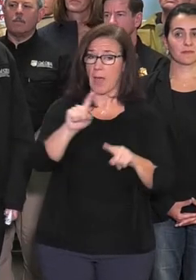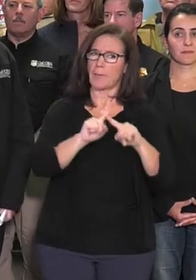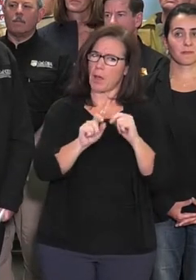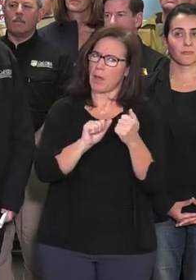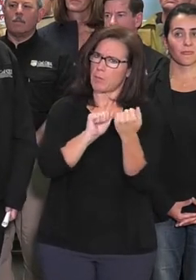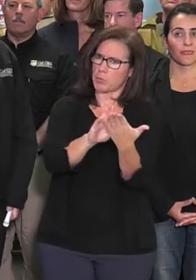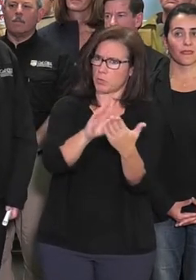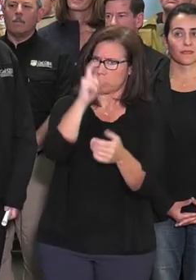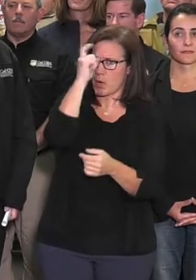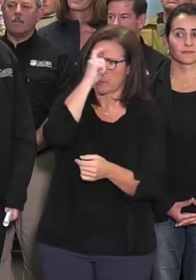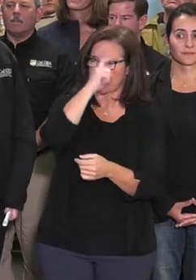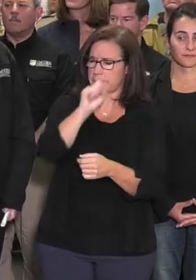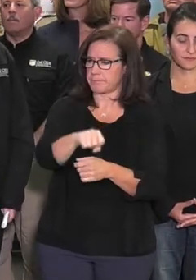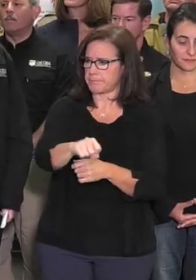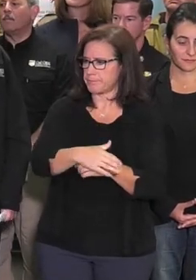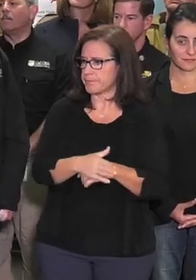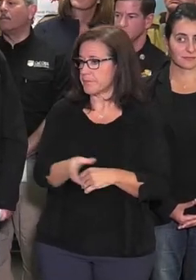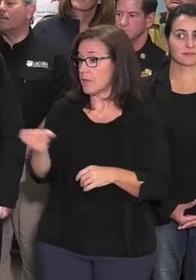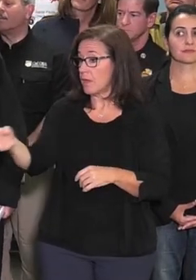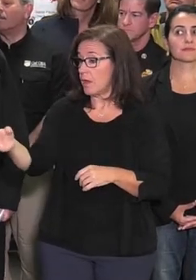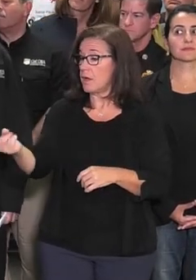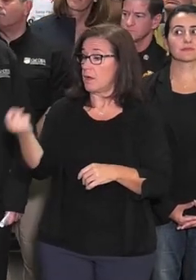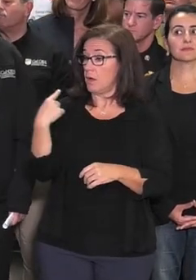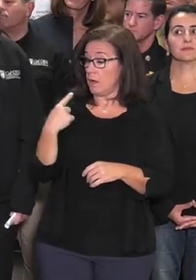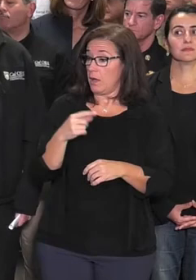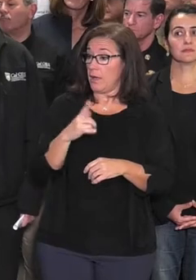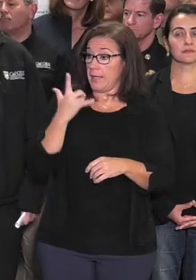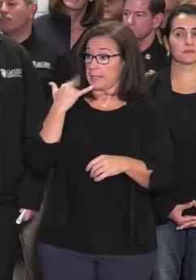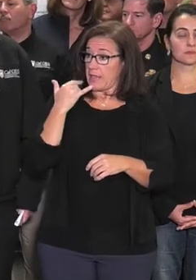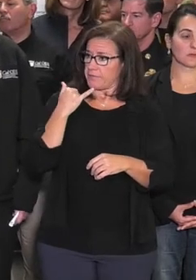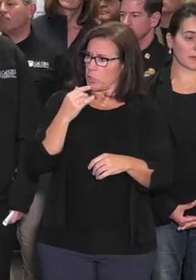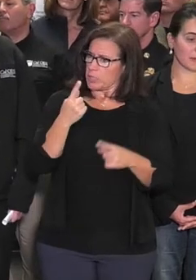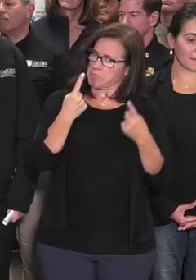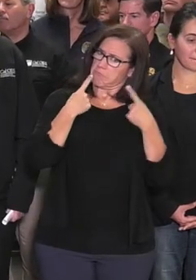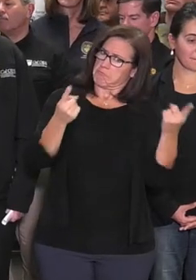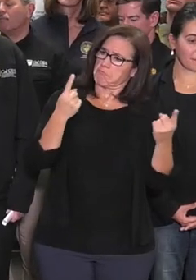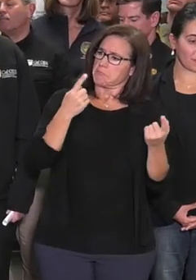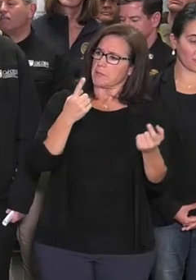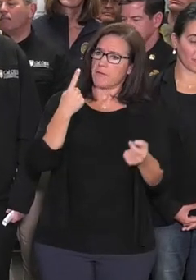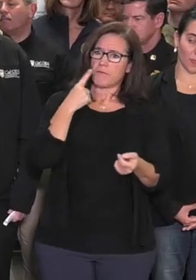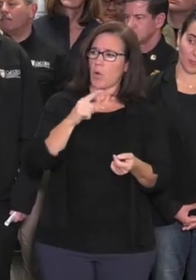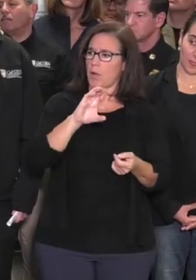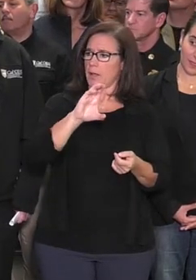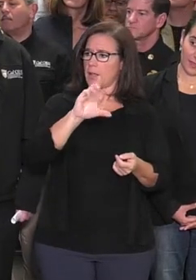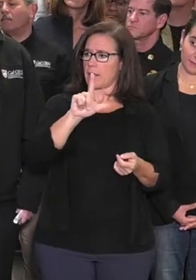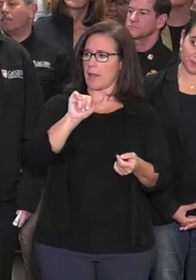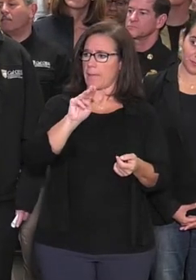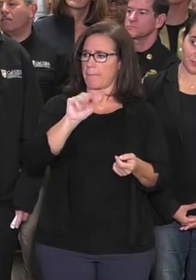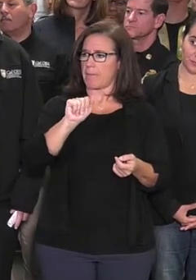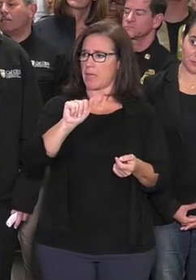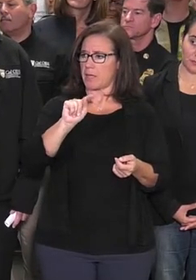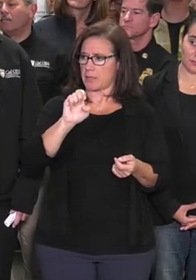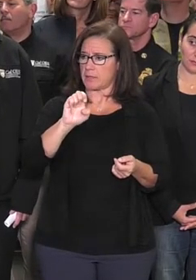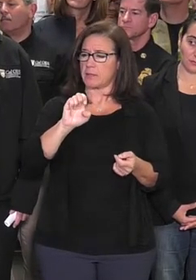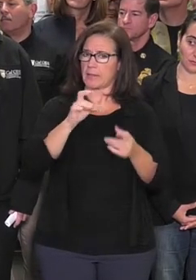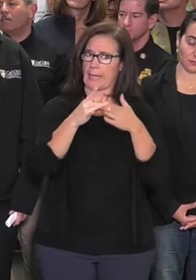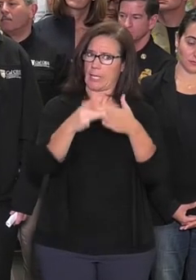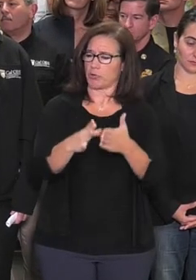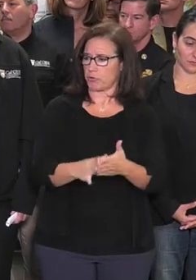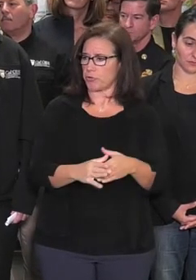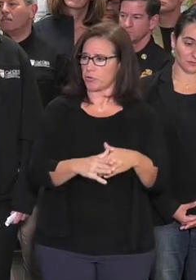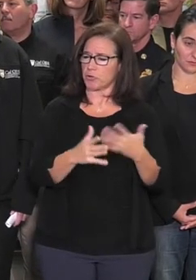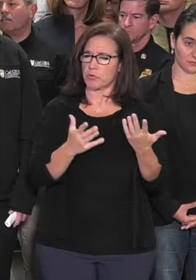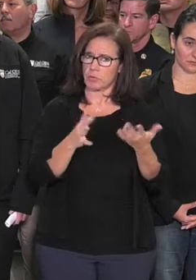way possible. Governor, California obviously is known for being a climate leader and doing a lot in terms of climate change. Do you have